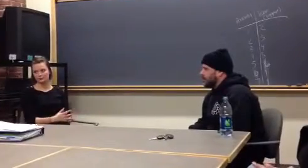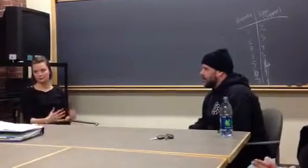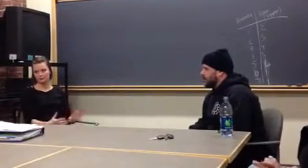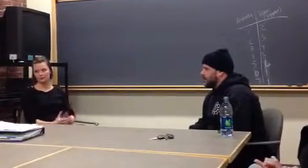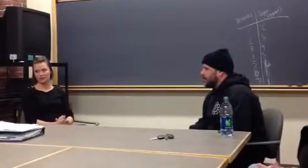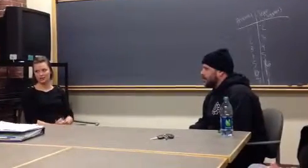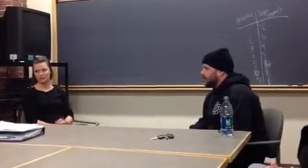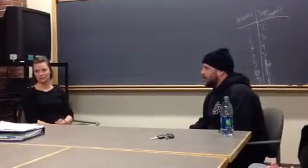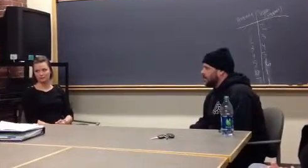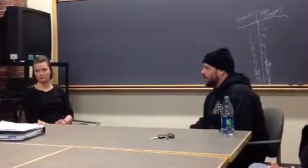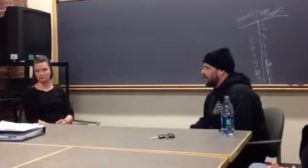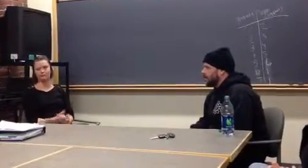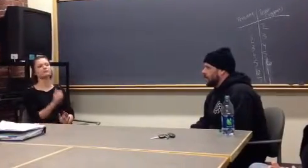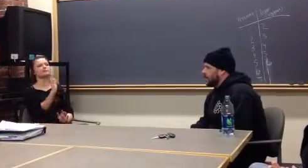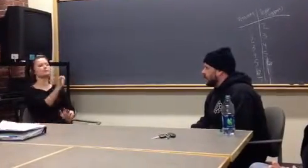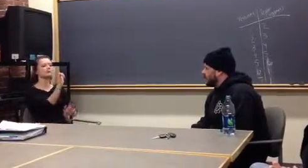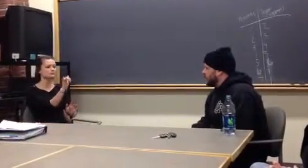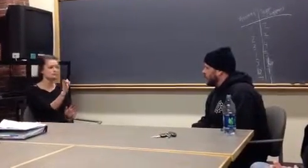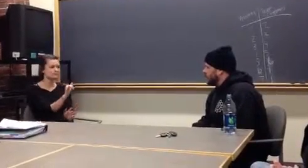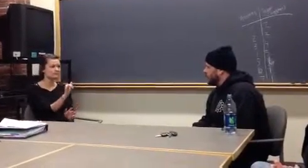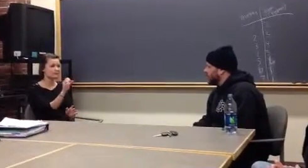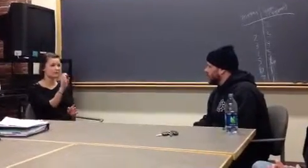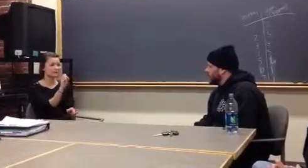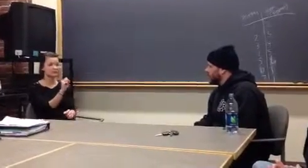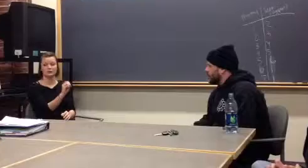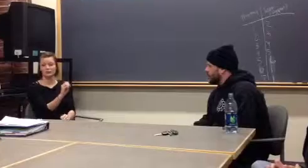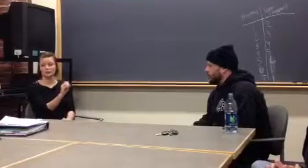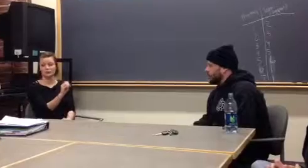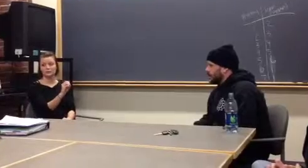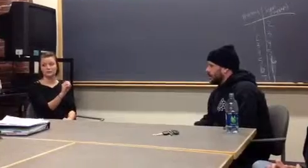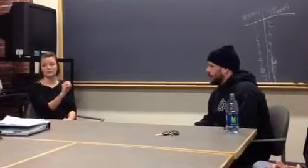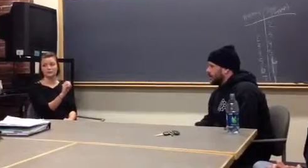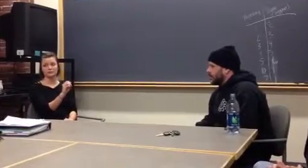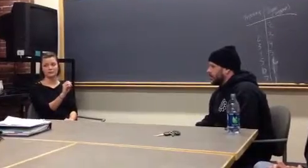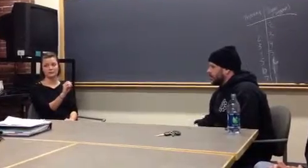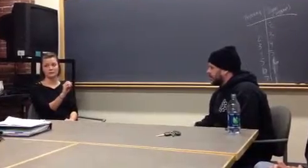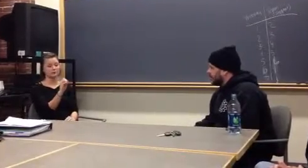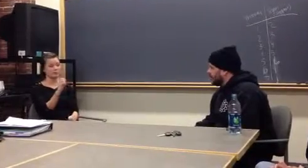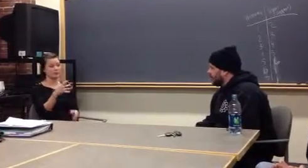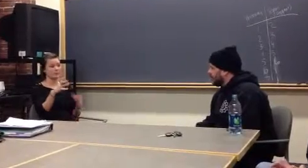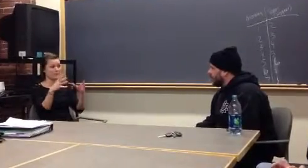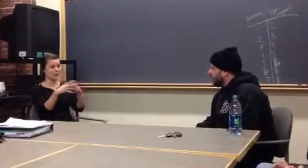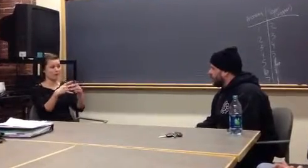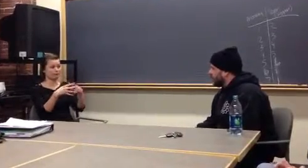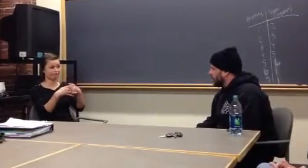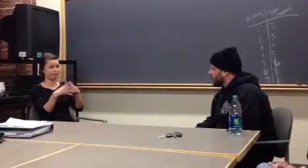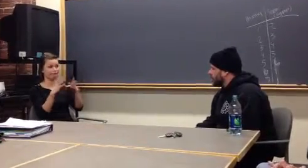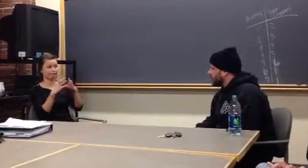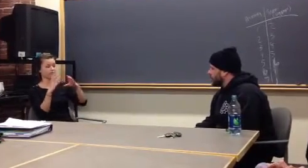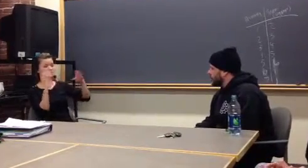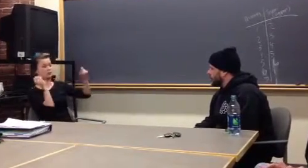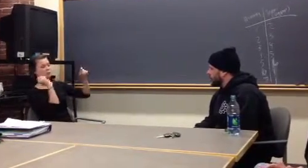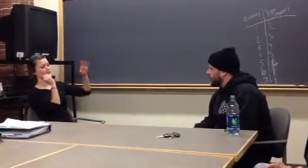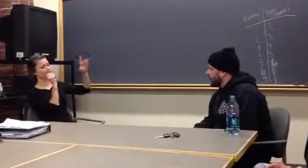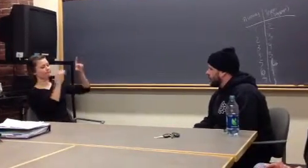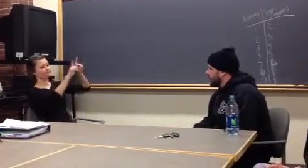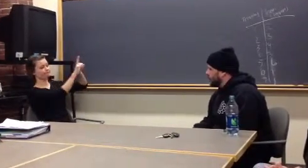in the stadium. Okay, so you need to get the ball through the post in order to score a point.